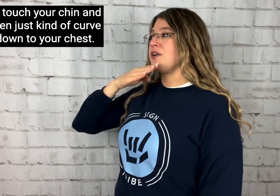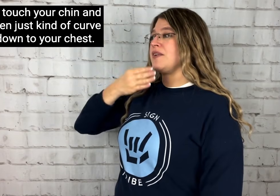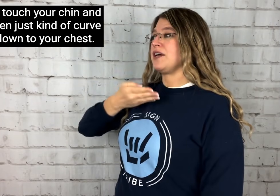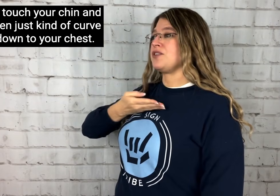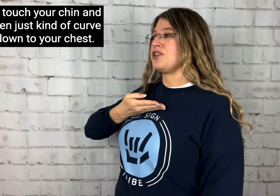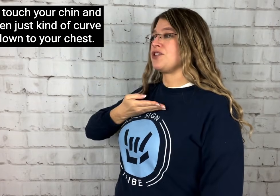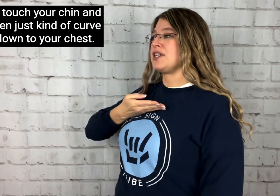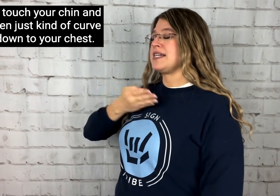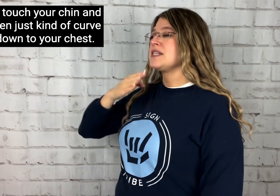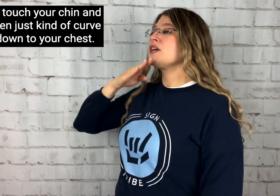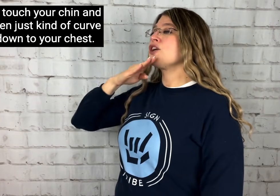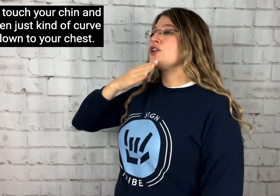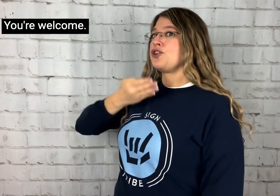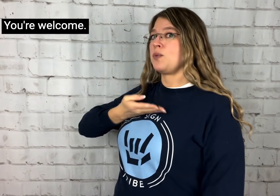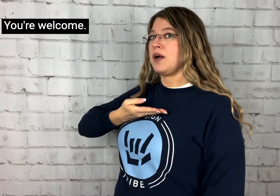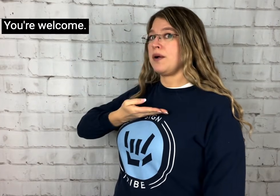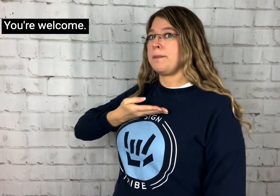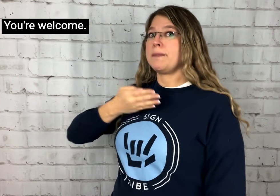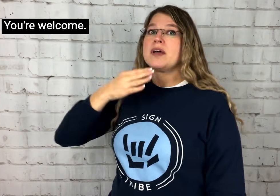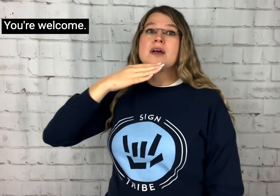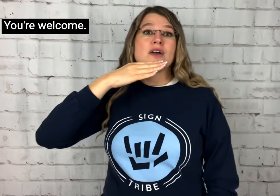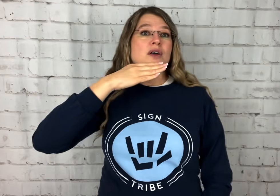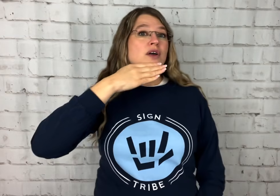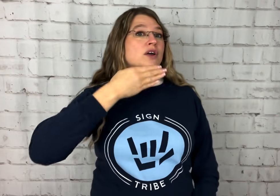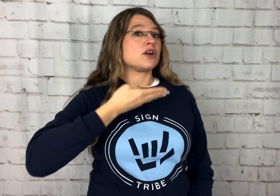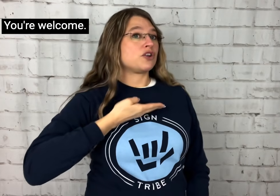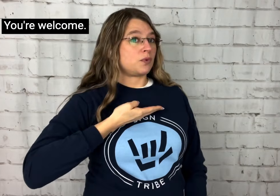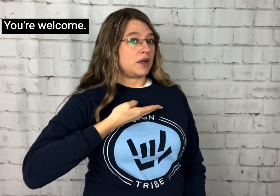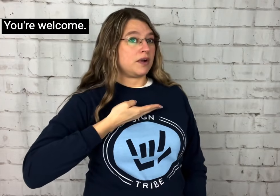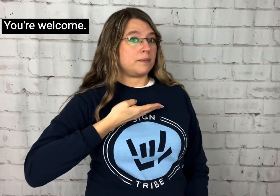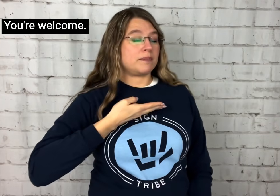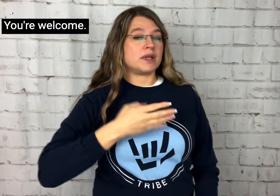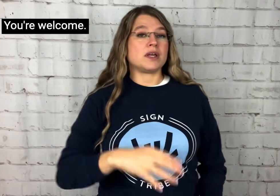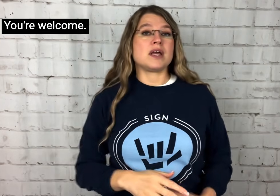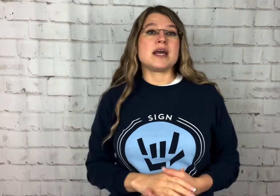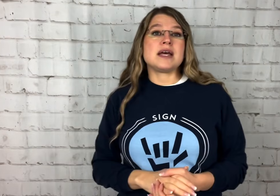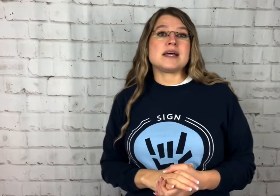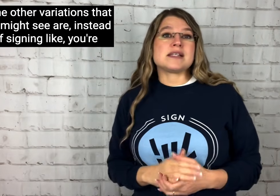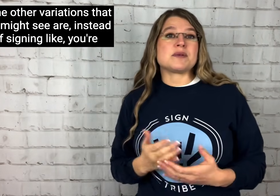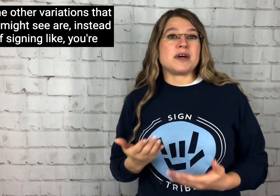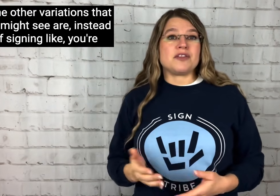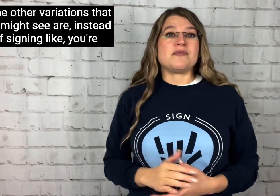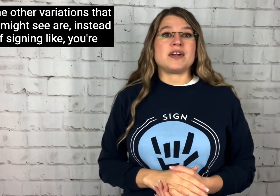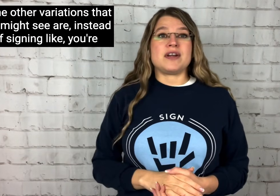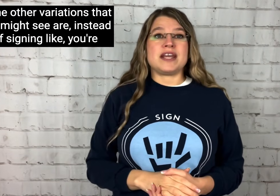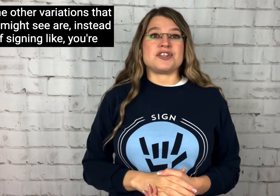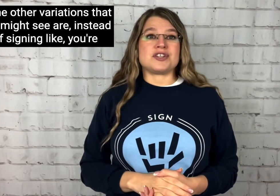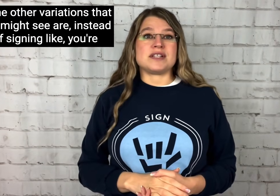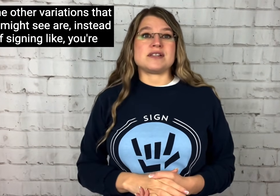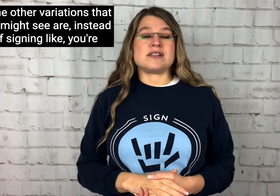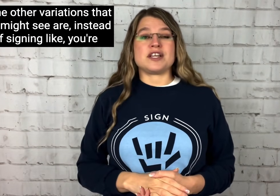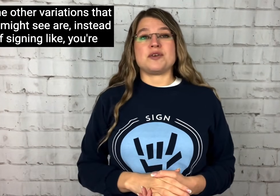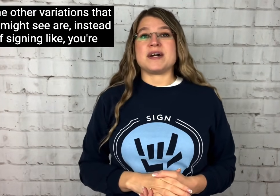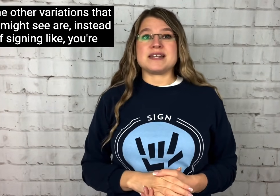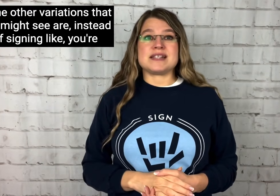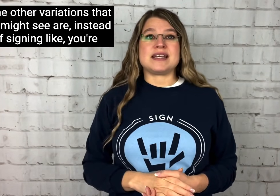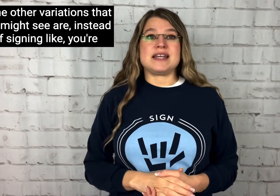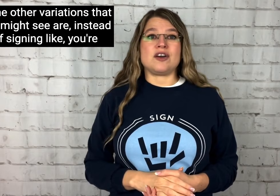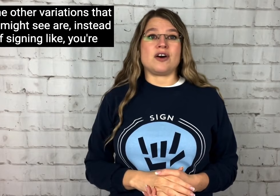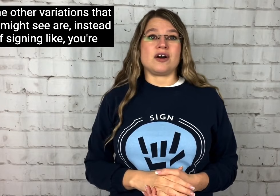down to your chest. You're welcome. You're welcome. Some other variations that you might see are,